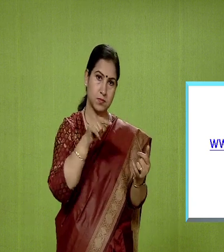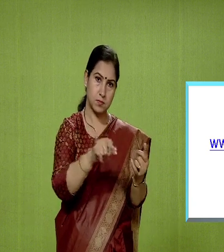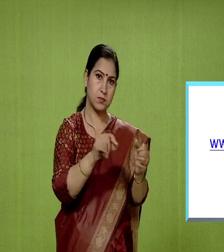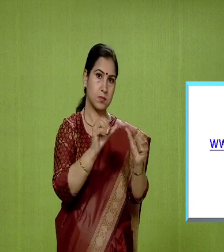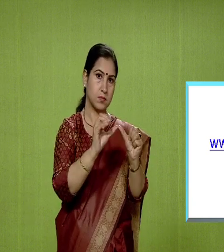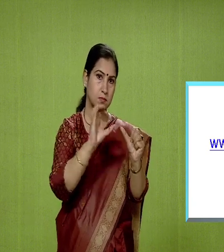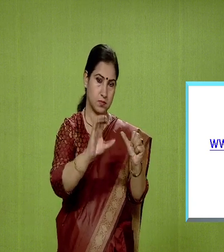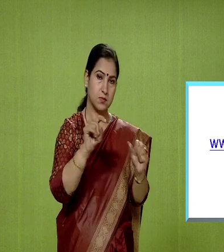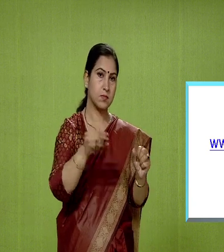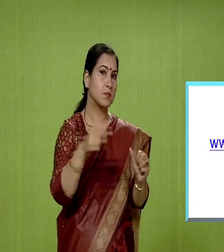www.nios.ac.in.